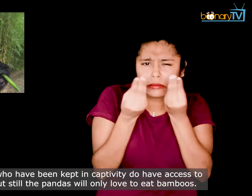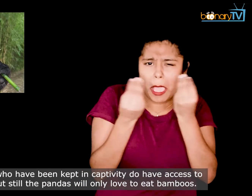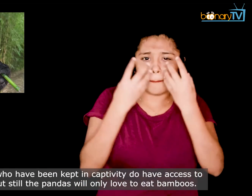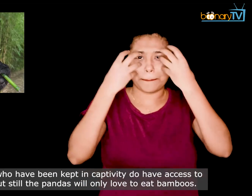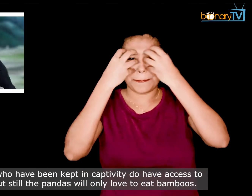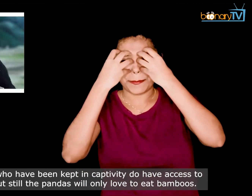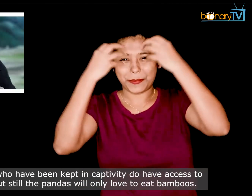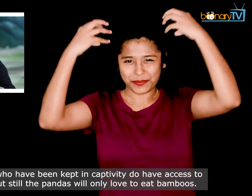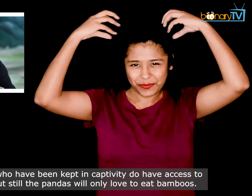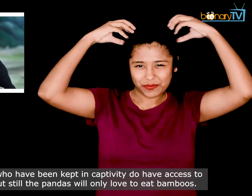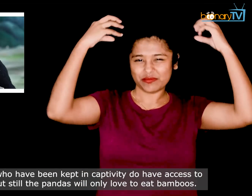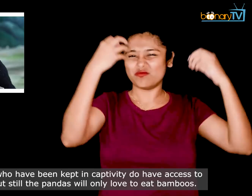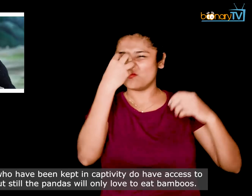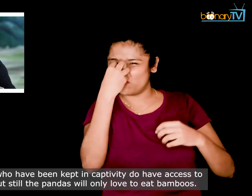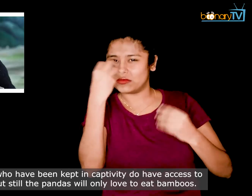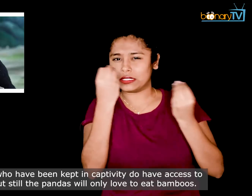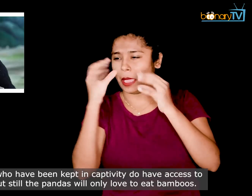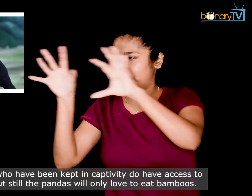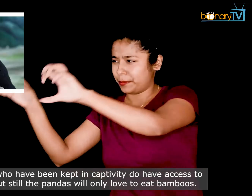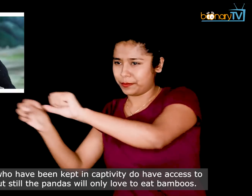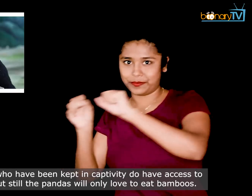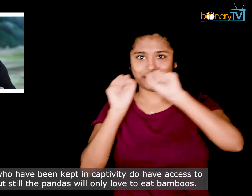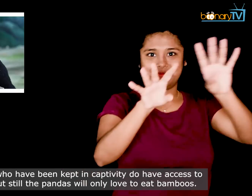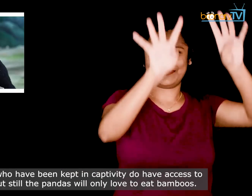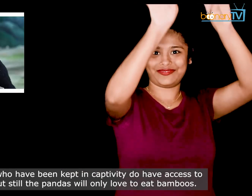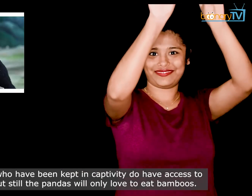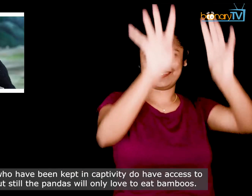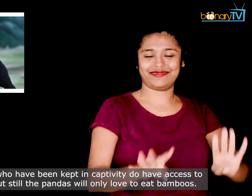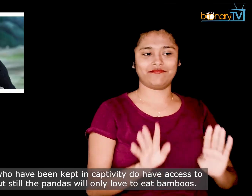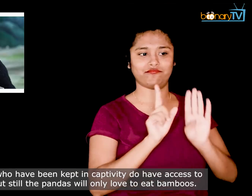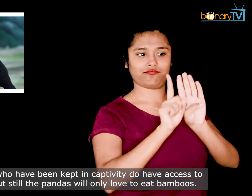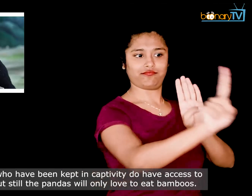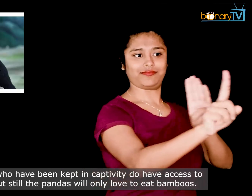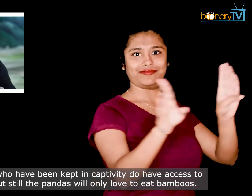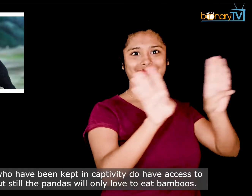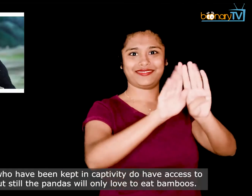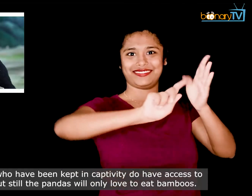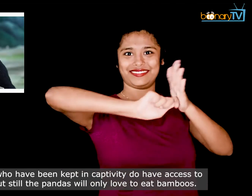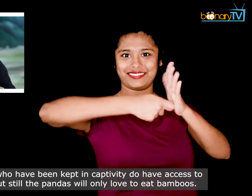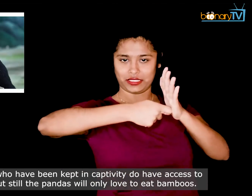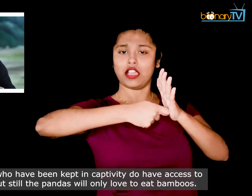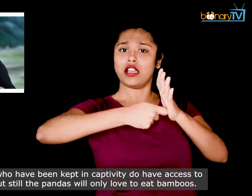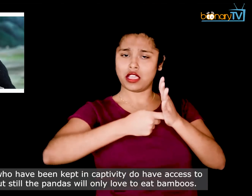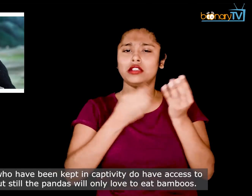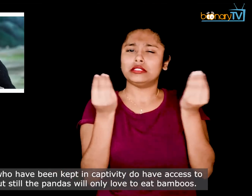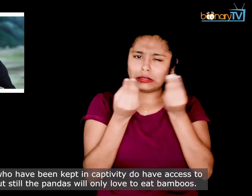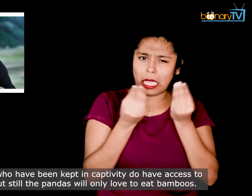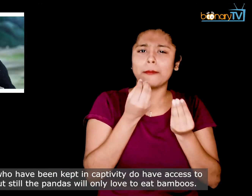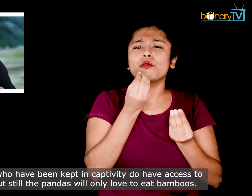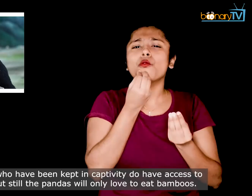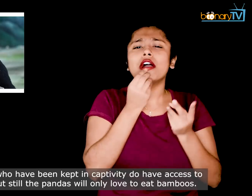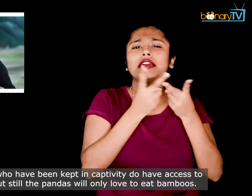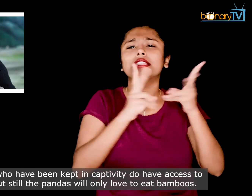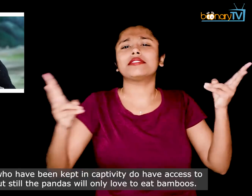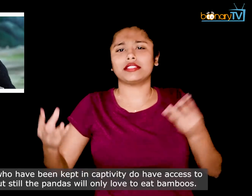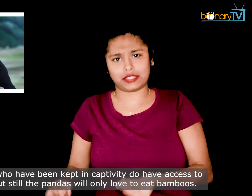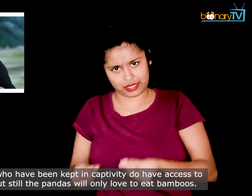Some pandas who have been kept in captivity do have access to other